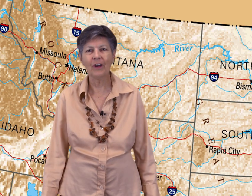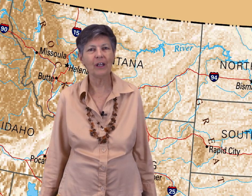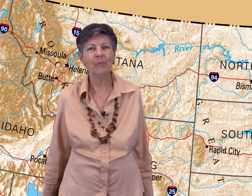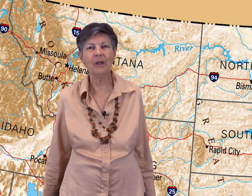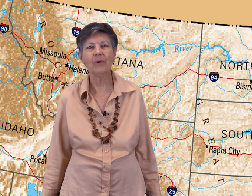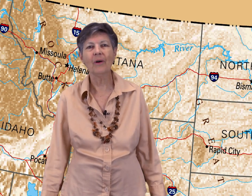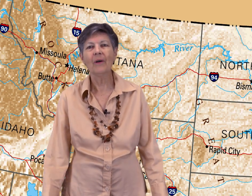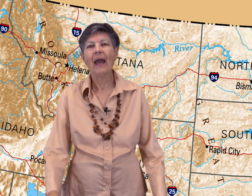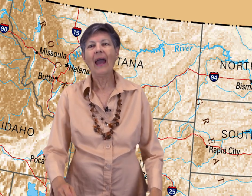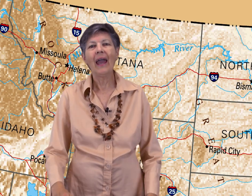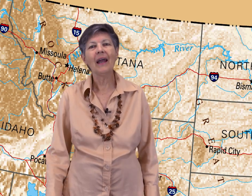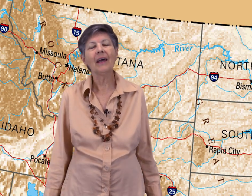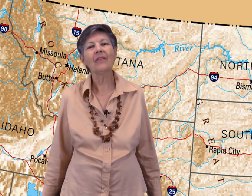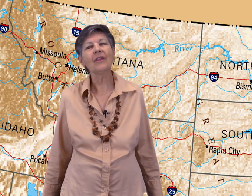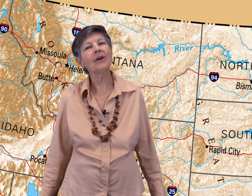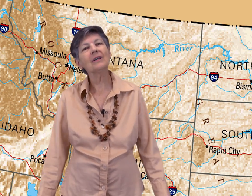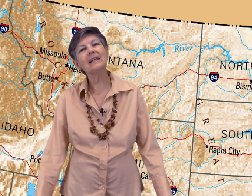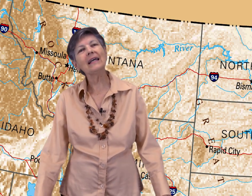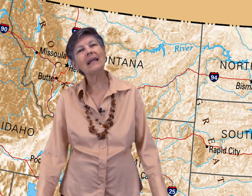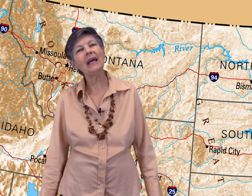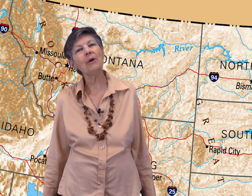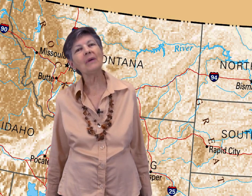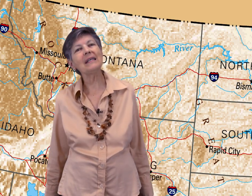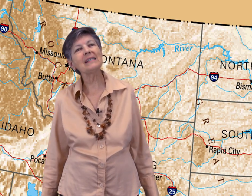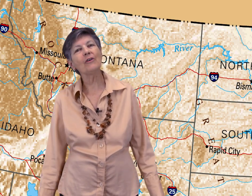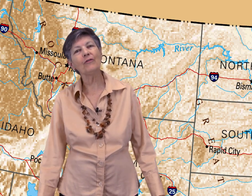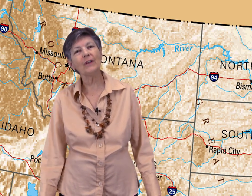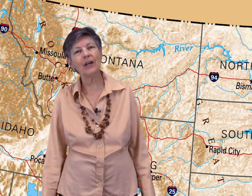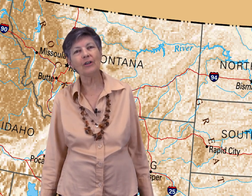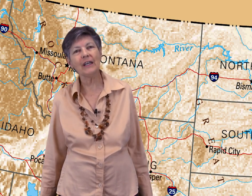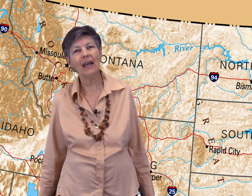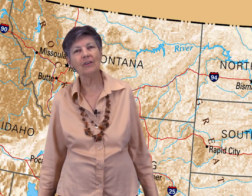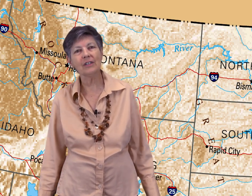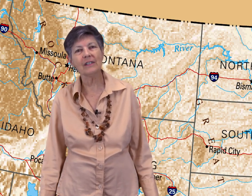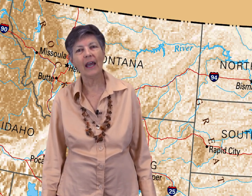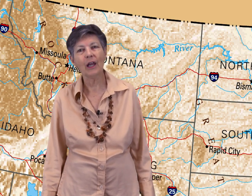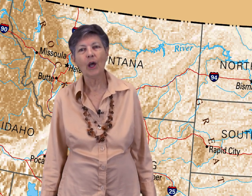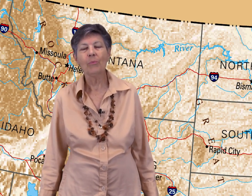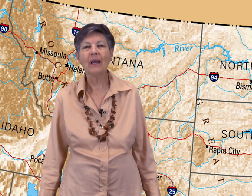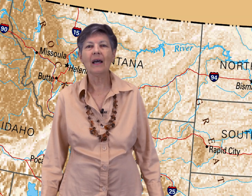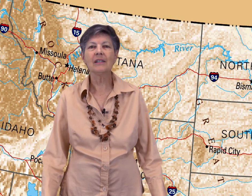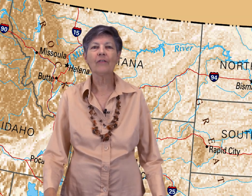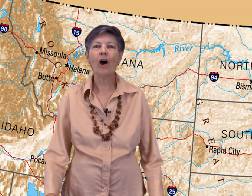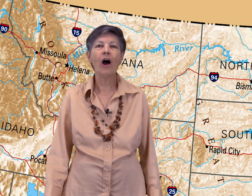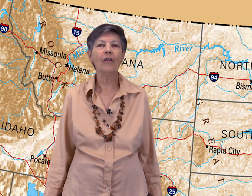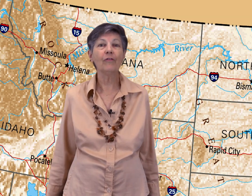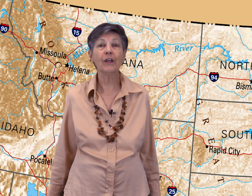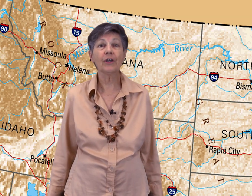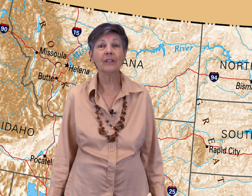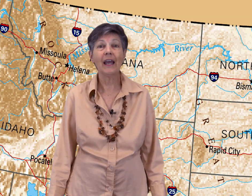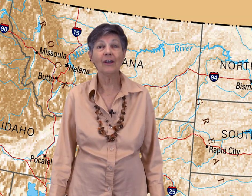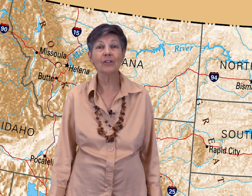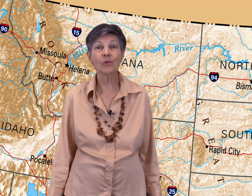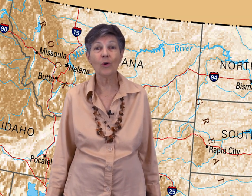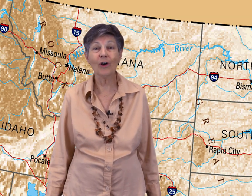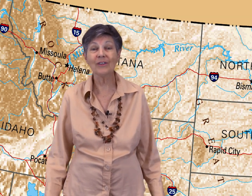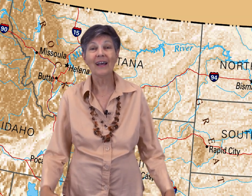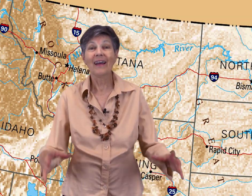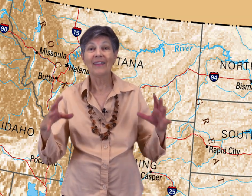friendly people. And their nickname is the Flickertail State because of all the flickertail squirrels that